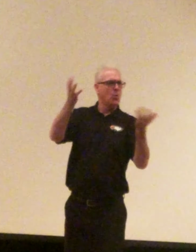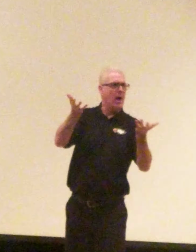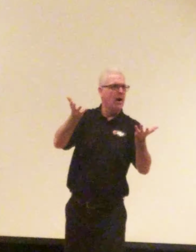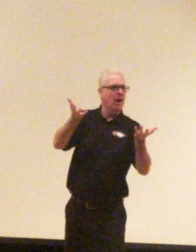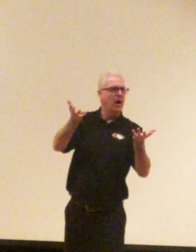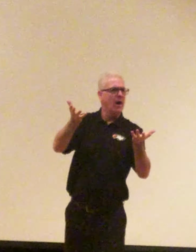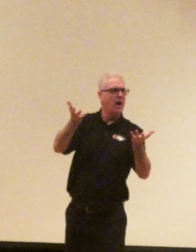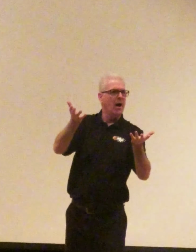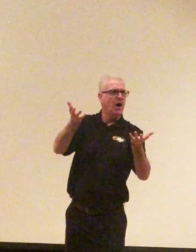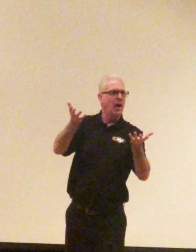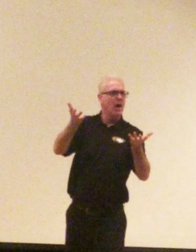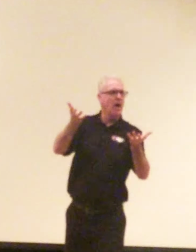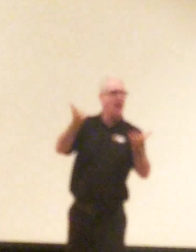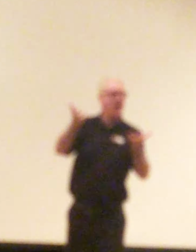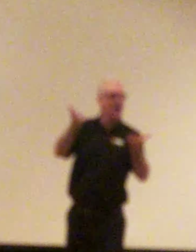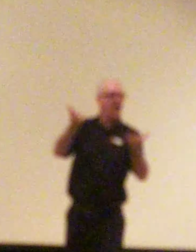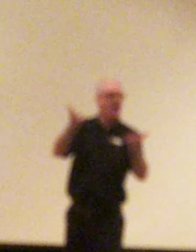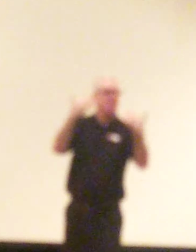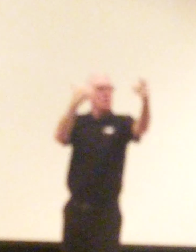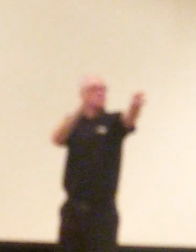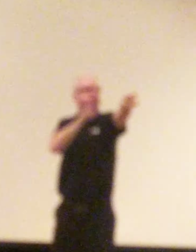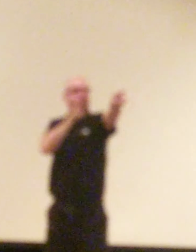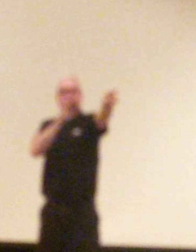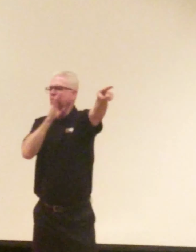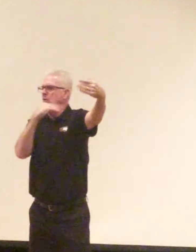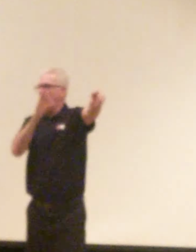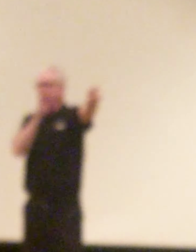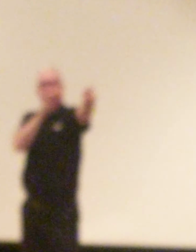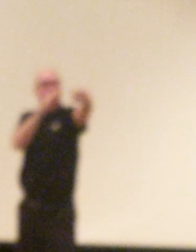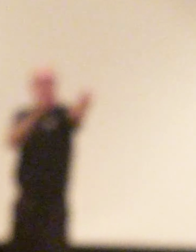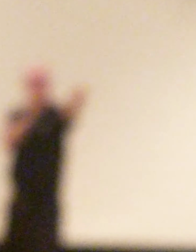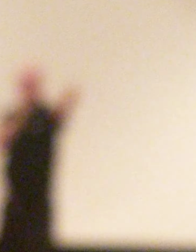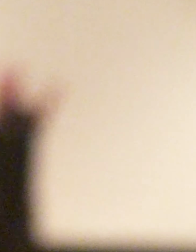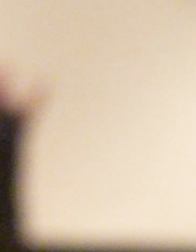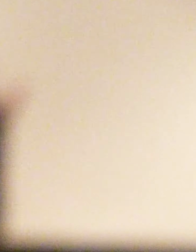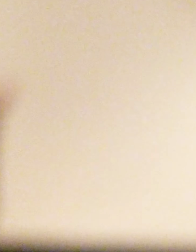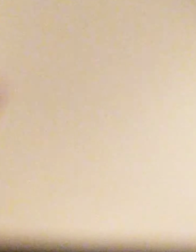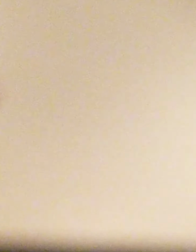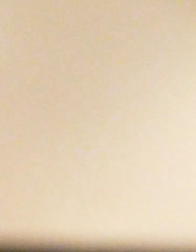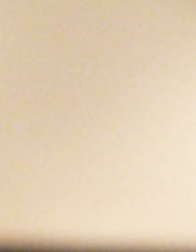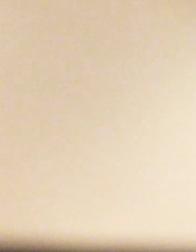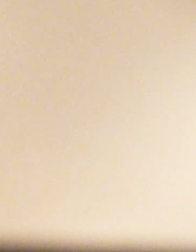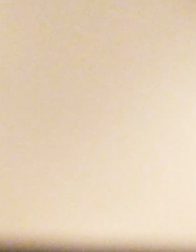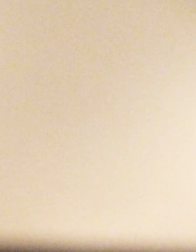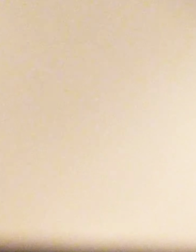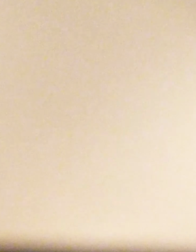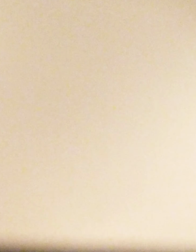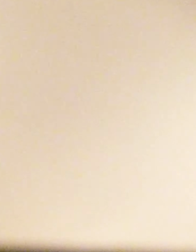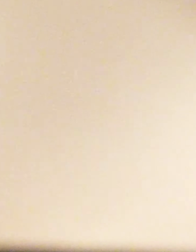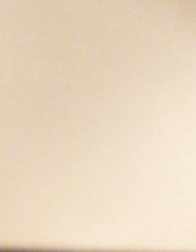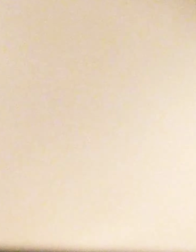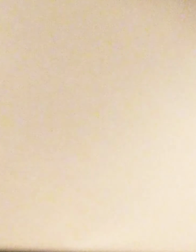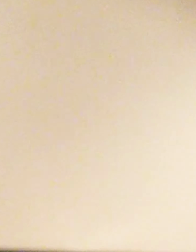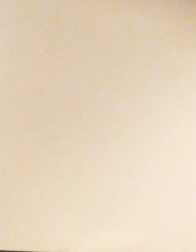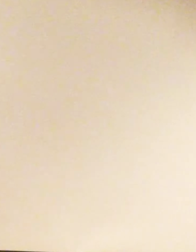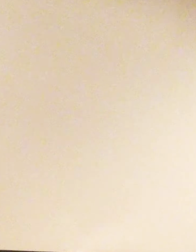80% of what is what I'm trying to get at. You can voice if you want to. You said 80% of teachers were deaf a couple of